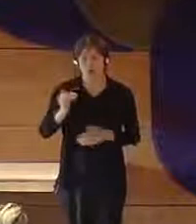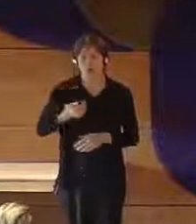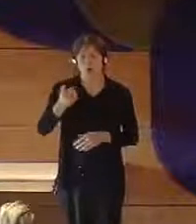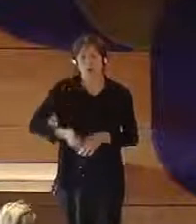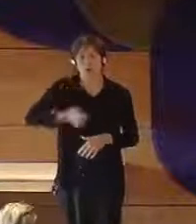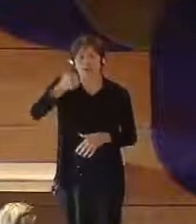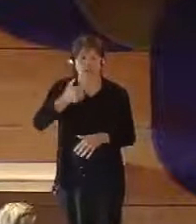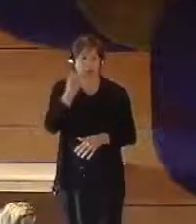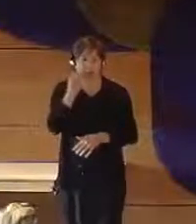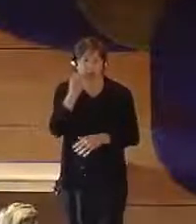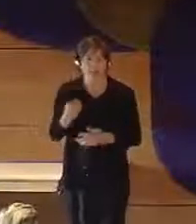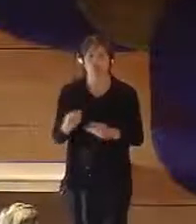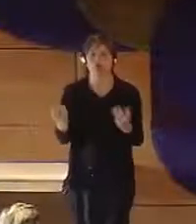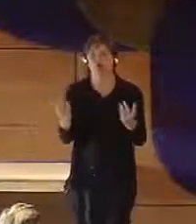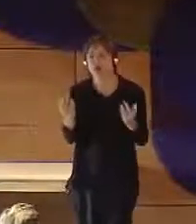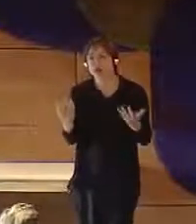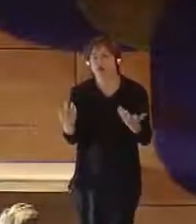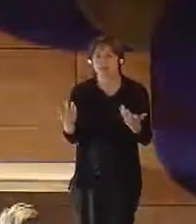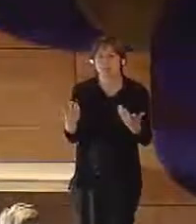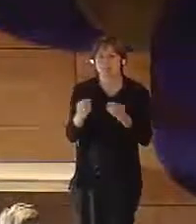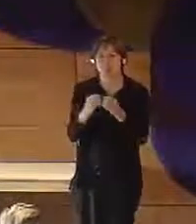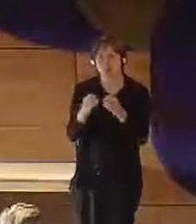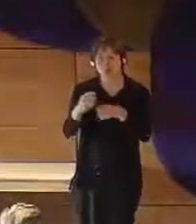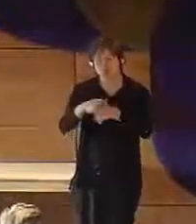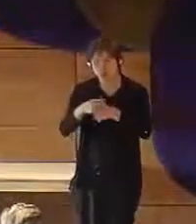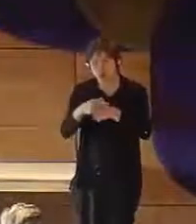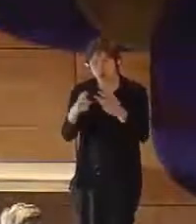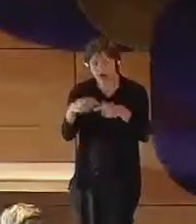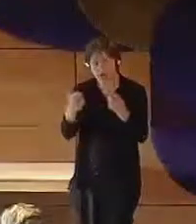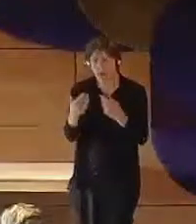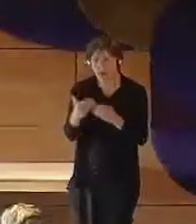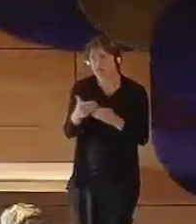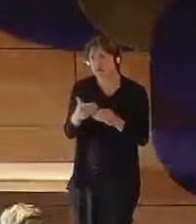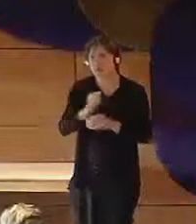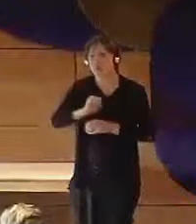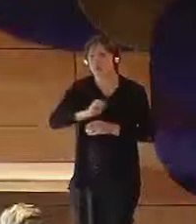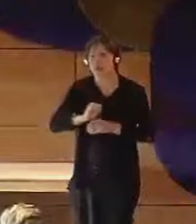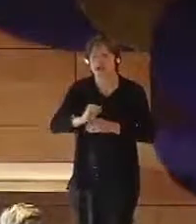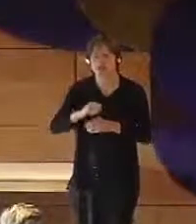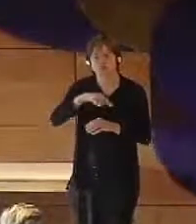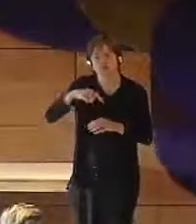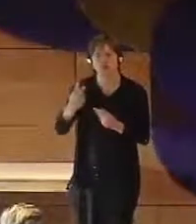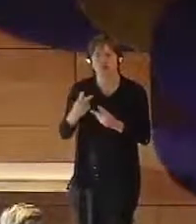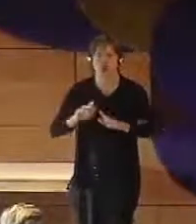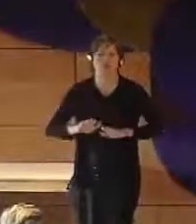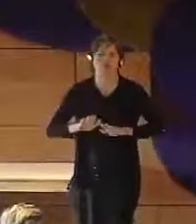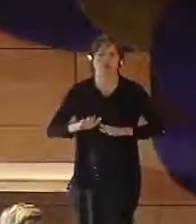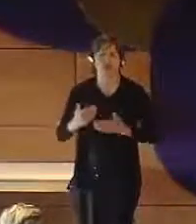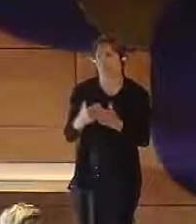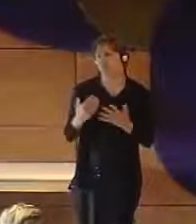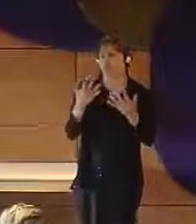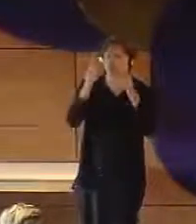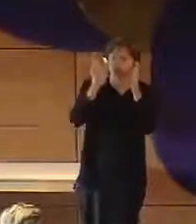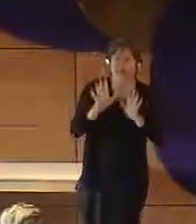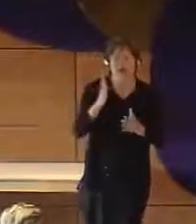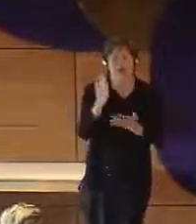over faster, so they'll start their period at 10, so they'll stop growing early. And some women, body clock will tick over slower, so they'll